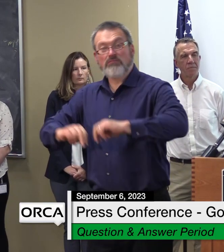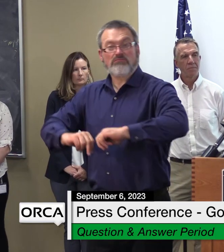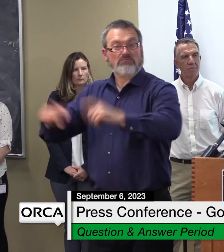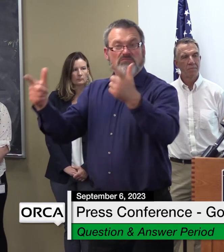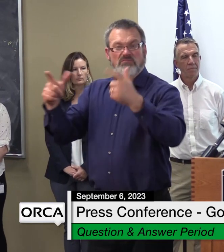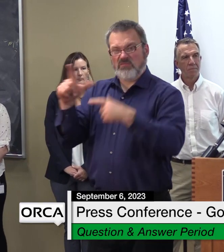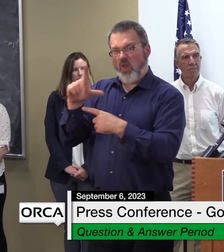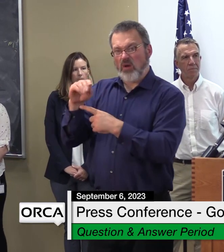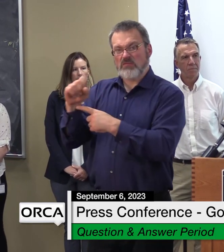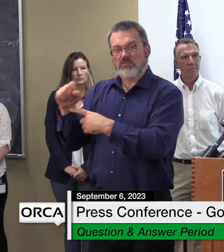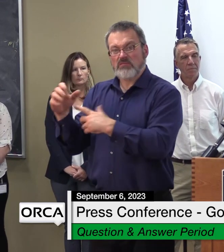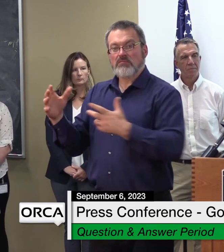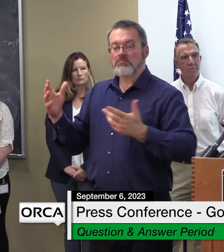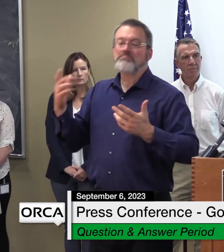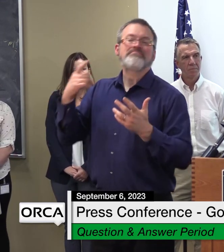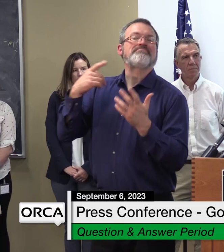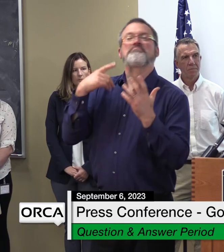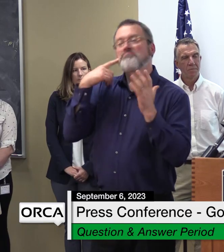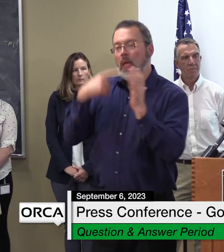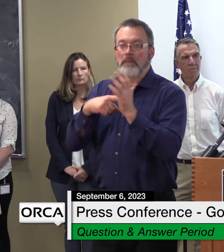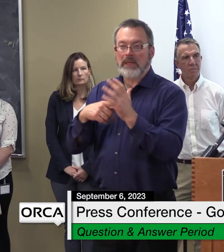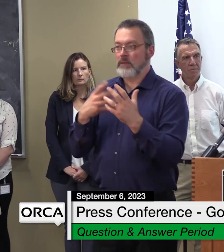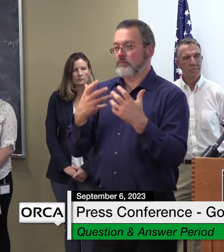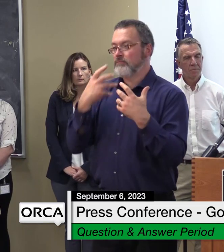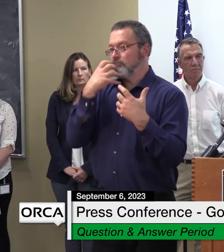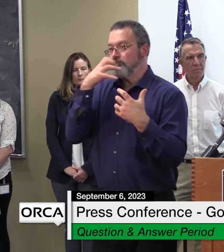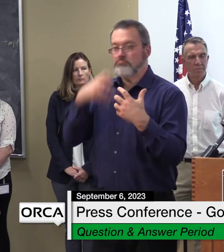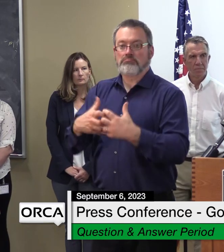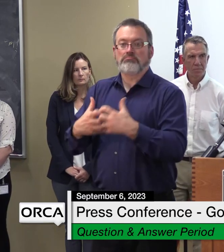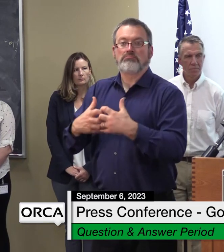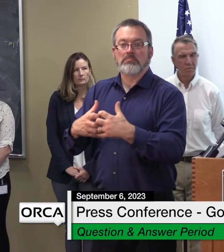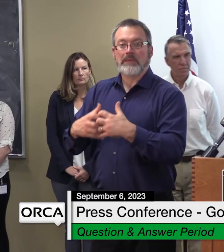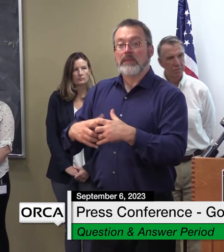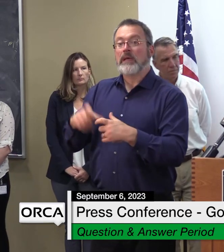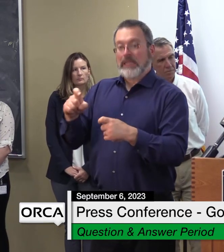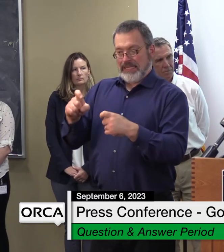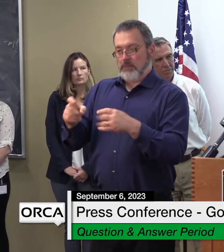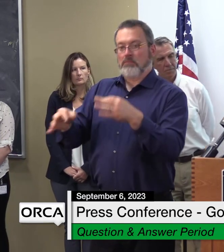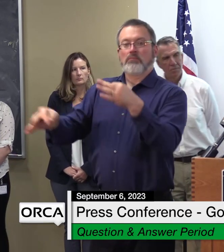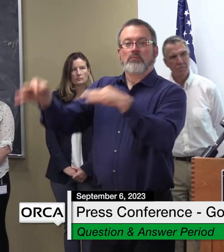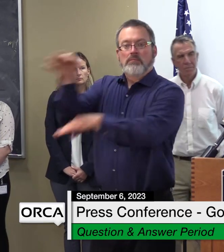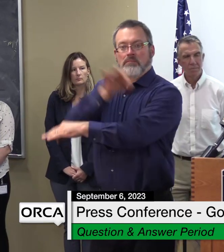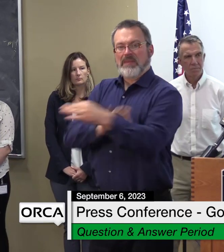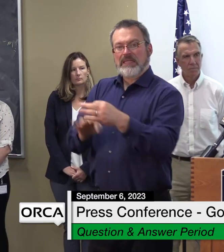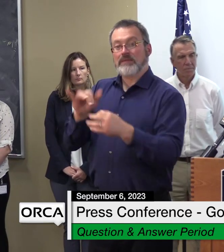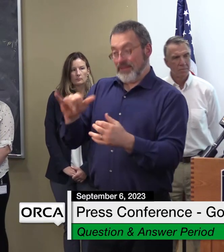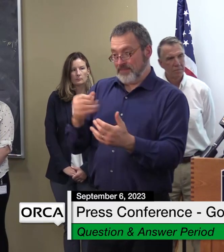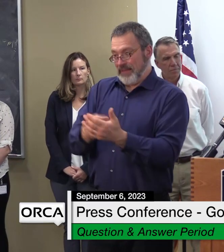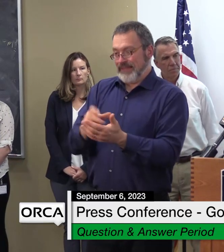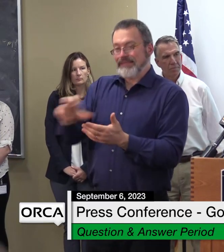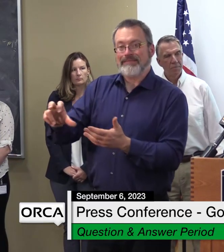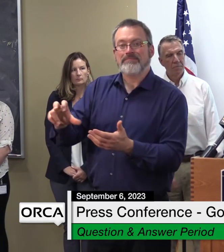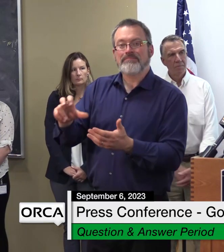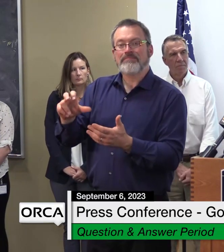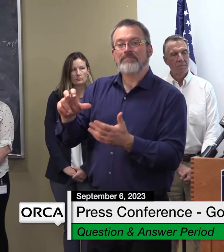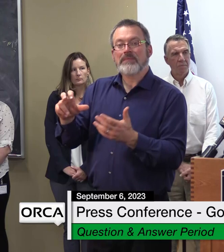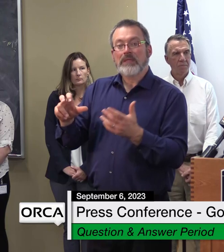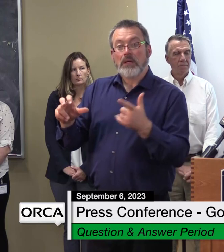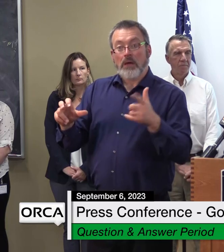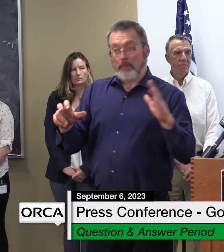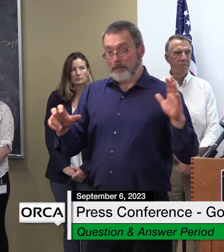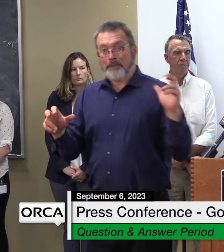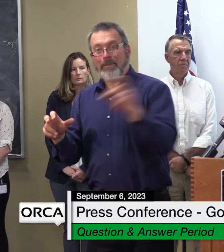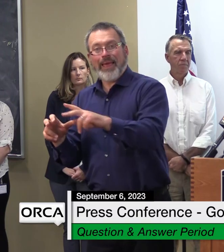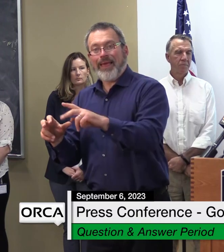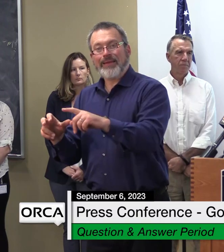heating system, we can replace the funding for that. Even though they're not moving back into it, we can provide them the